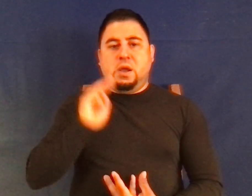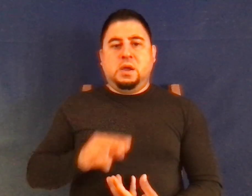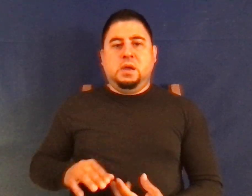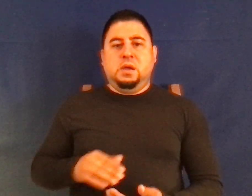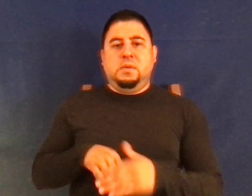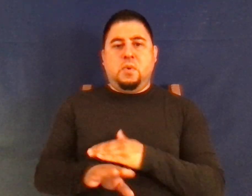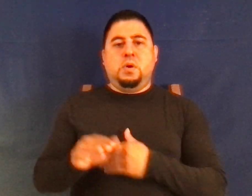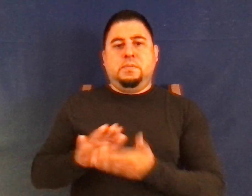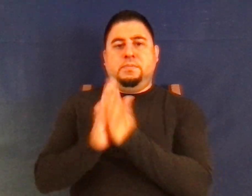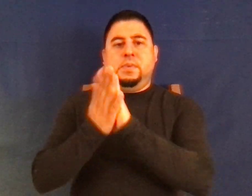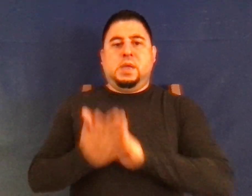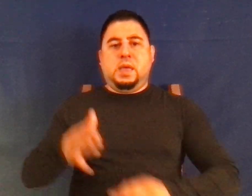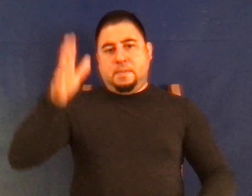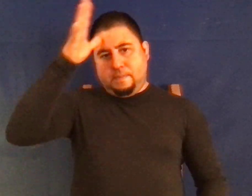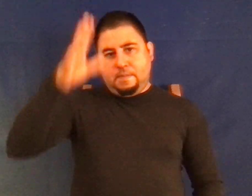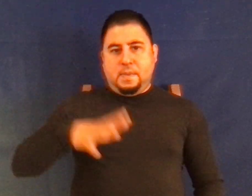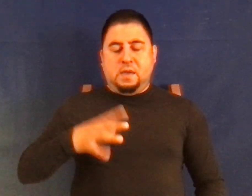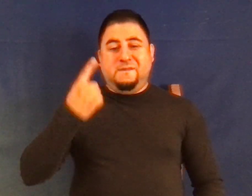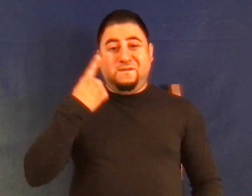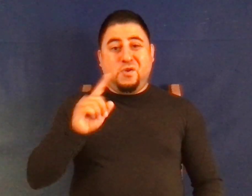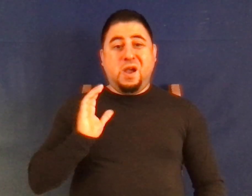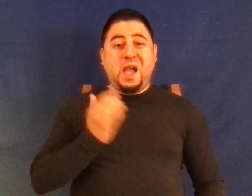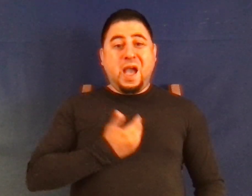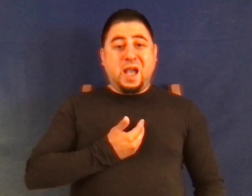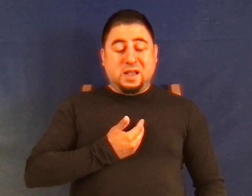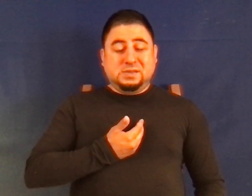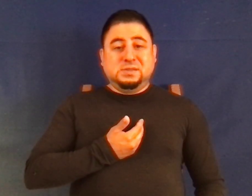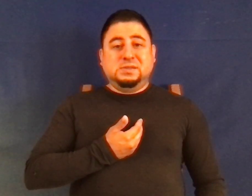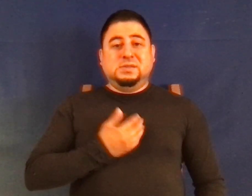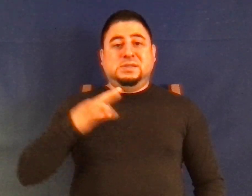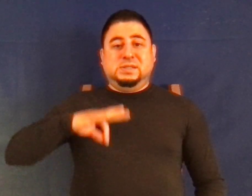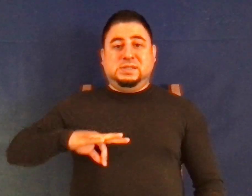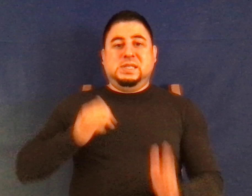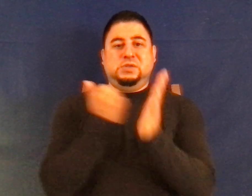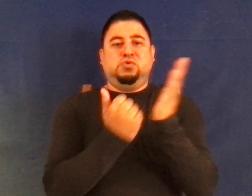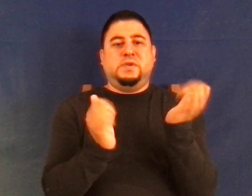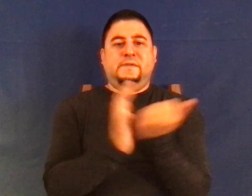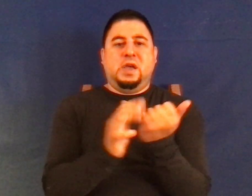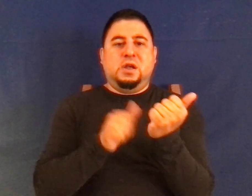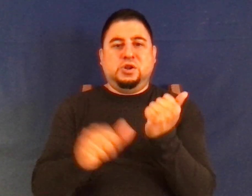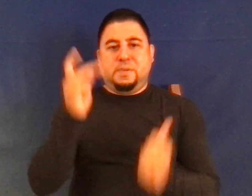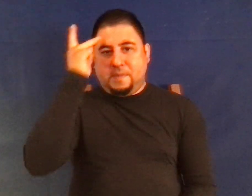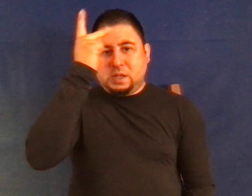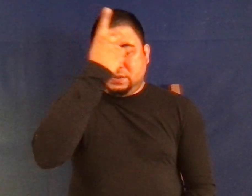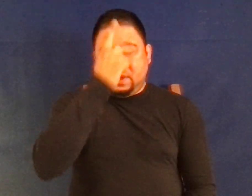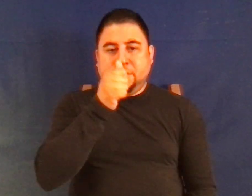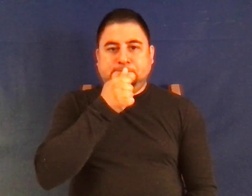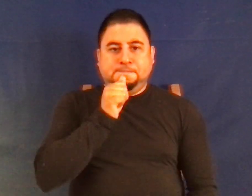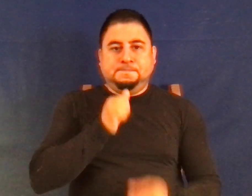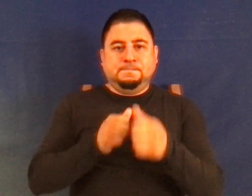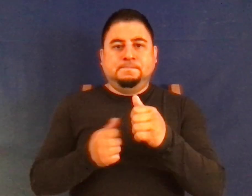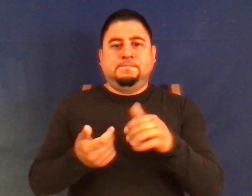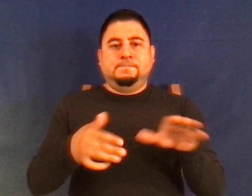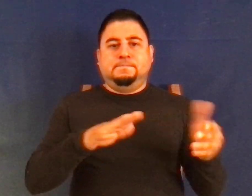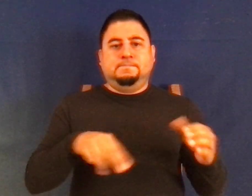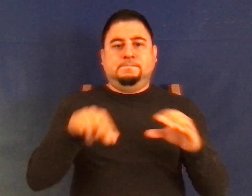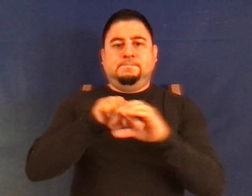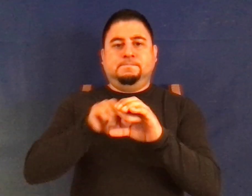man. For our sake, he was crucified under Pontius Pilate. He suffered death and was buried, and